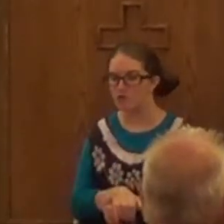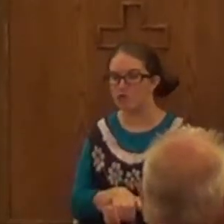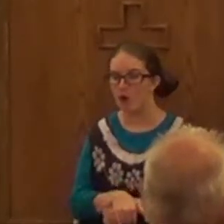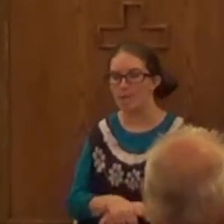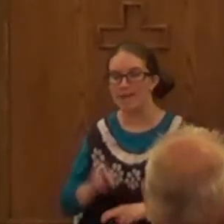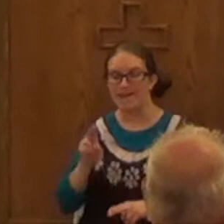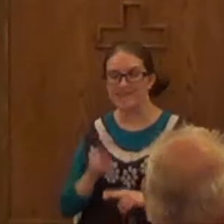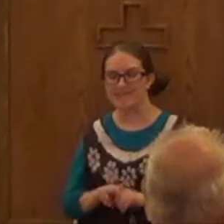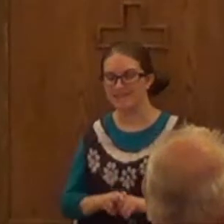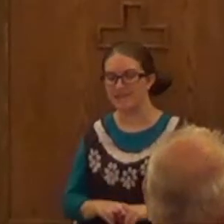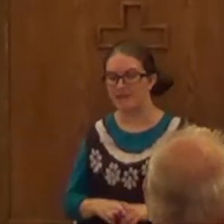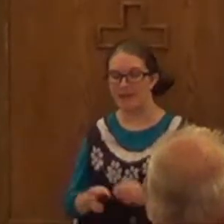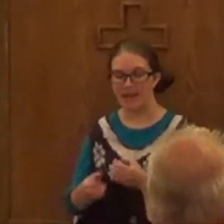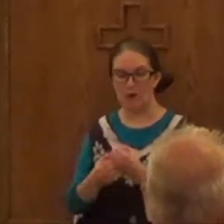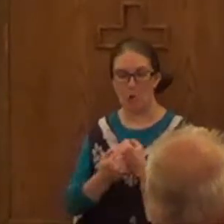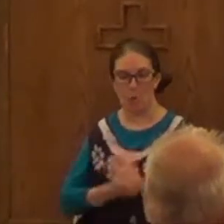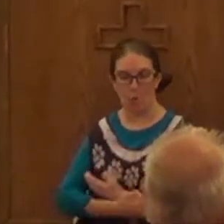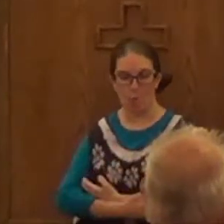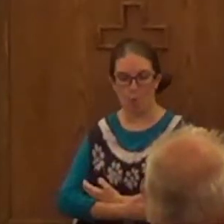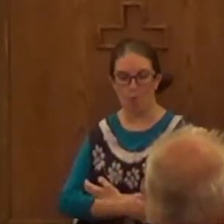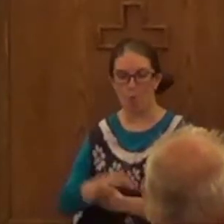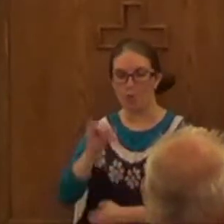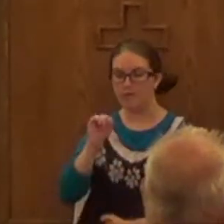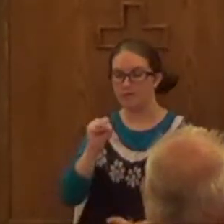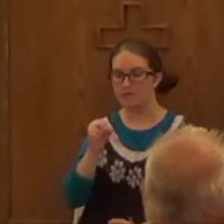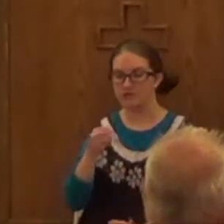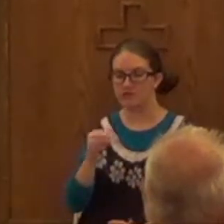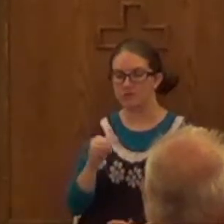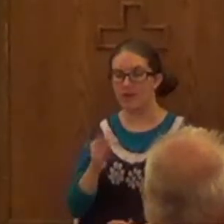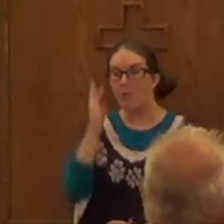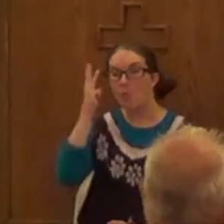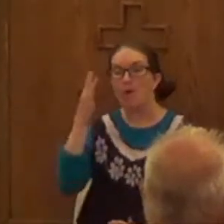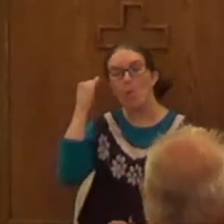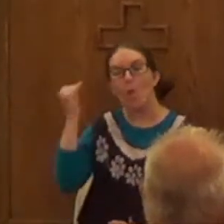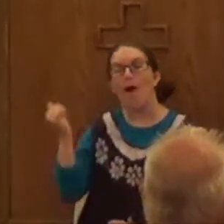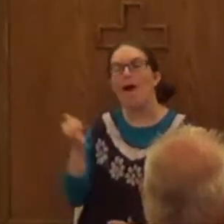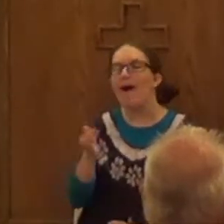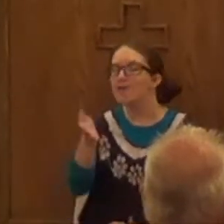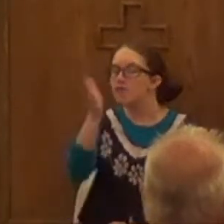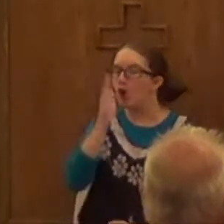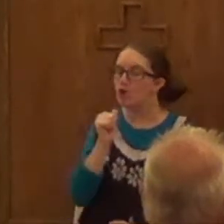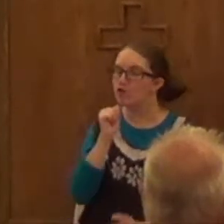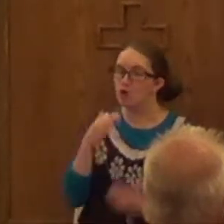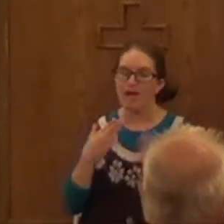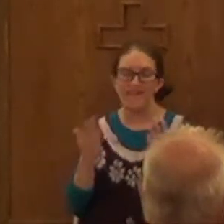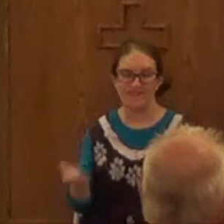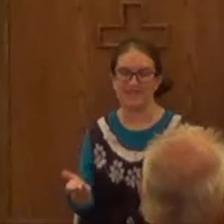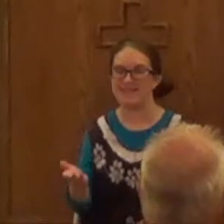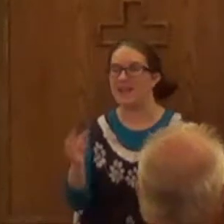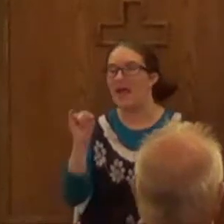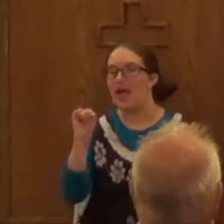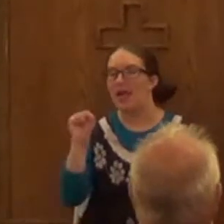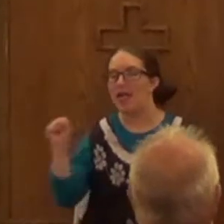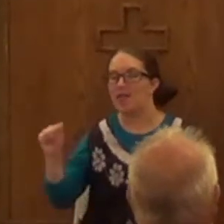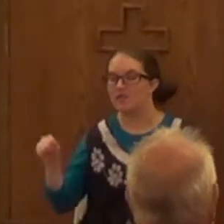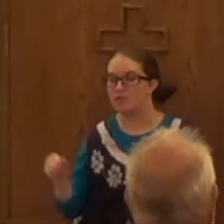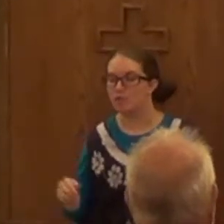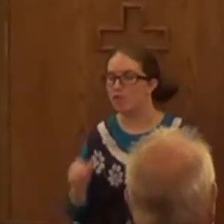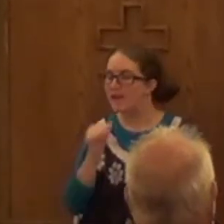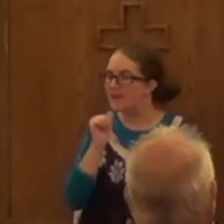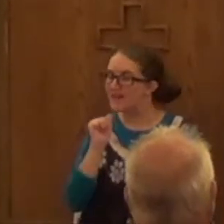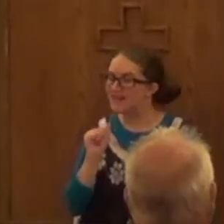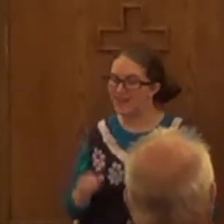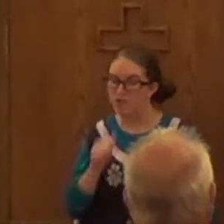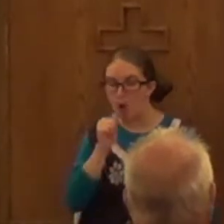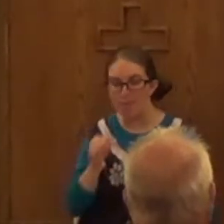by and hold Ishmael and wonder why God has not given us or Isaac. We cannot be feeding the